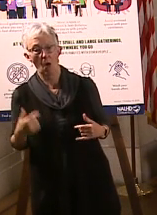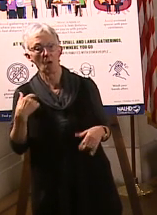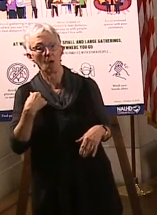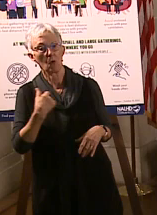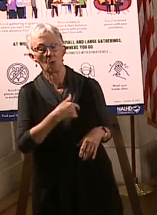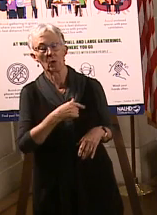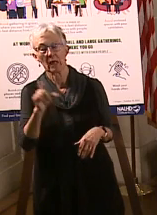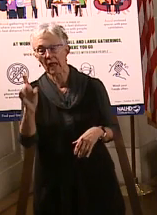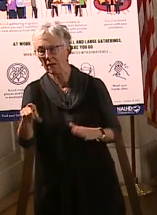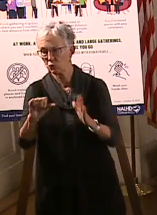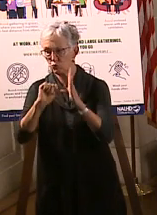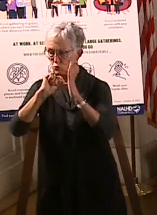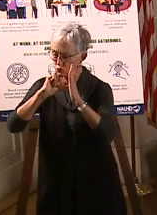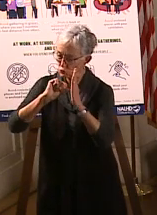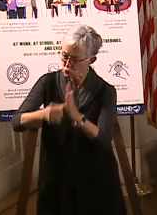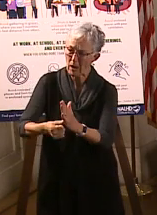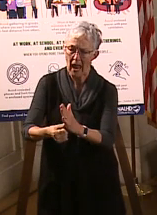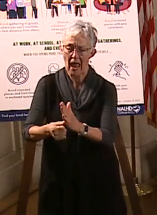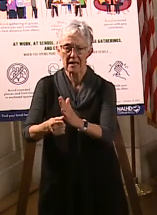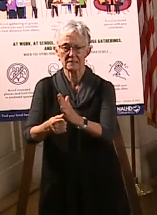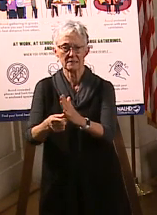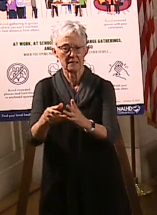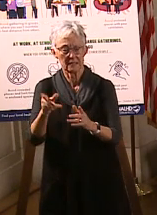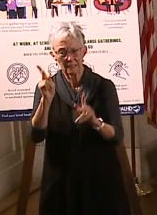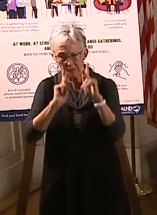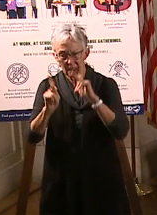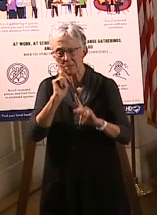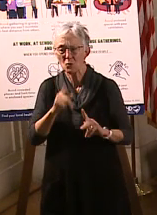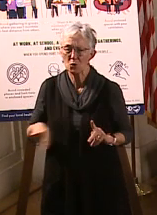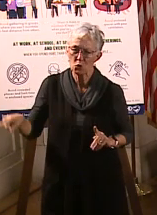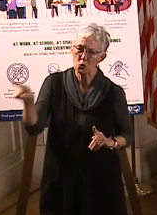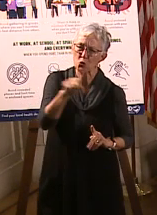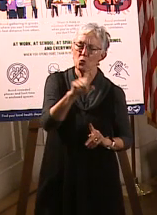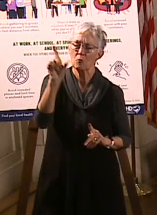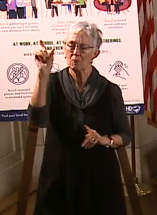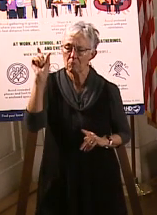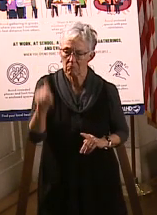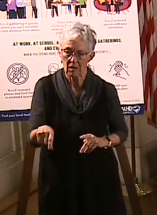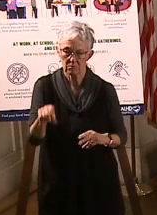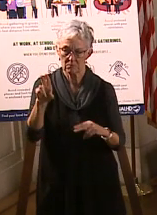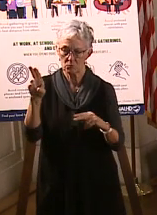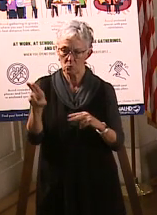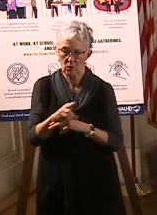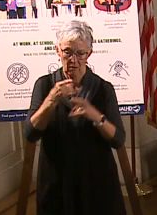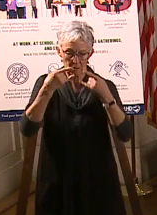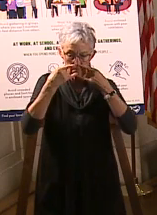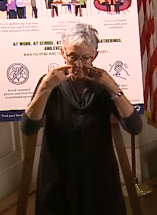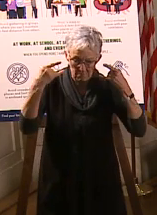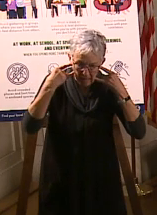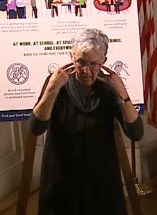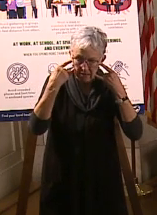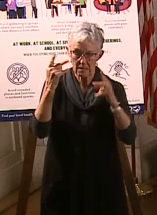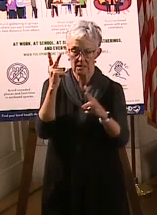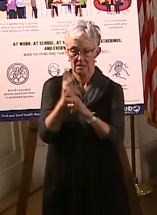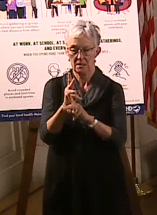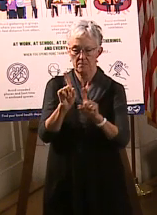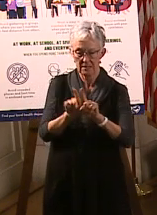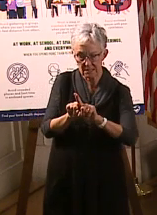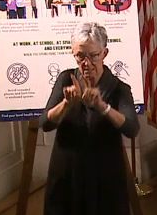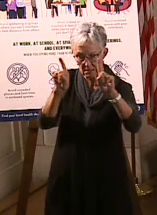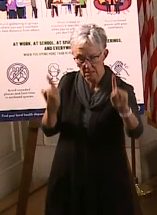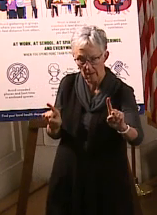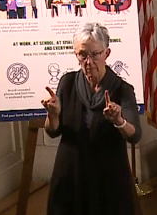than ever to continue the practice of wearing your mask, keeping your distance, washing your